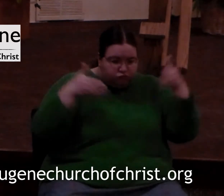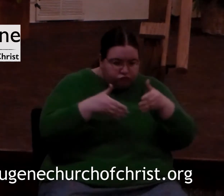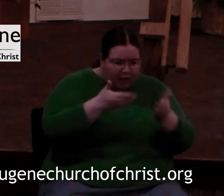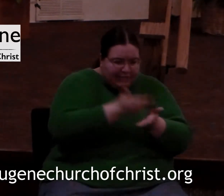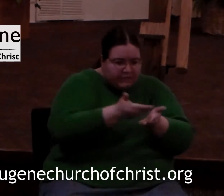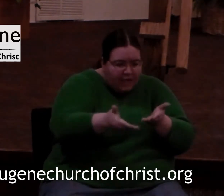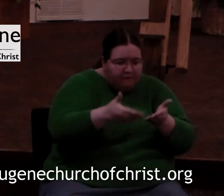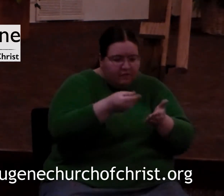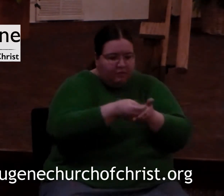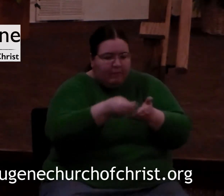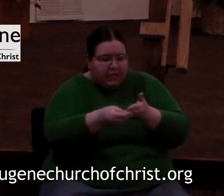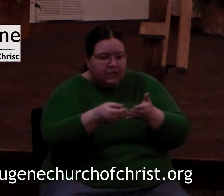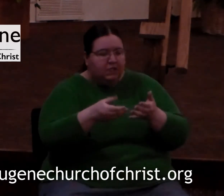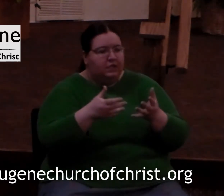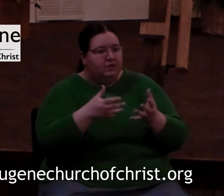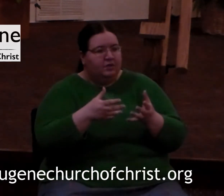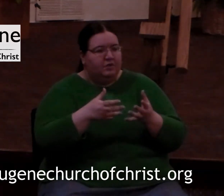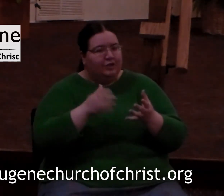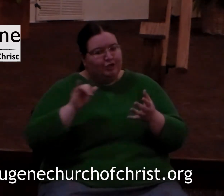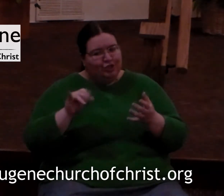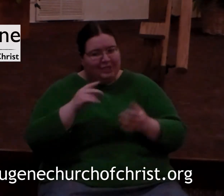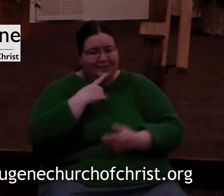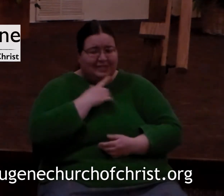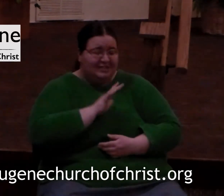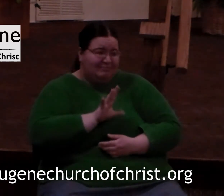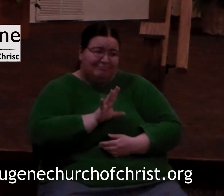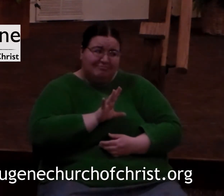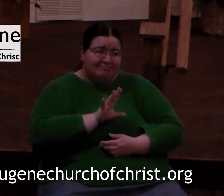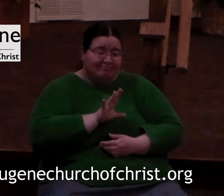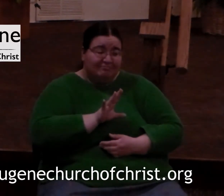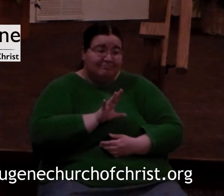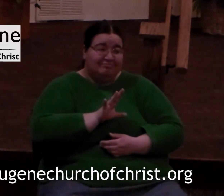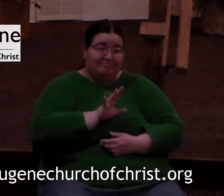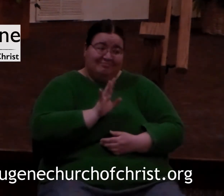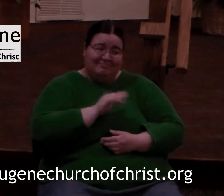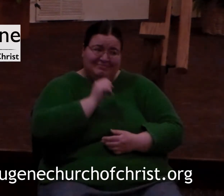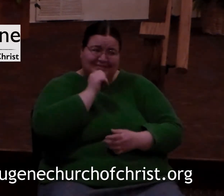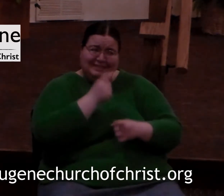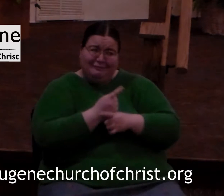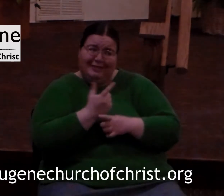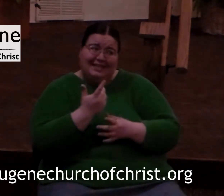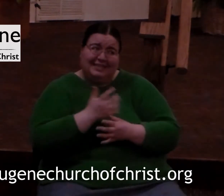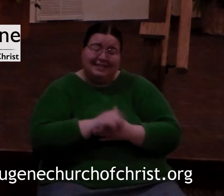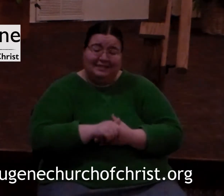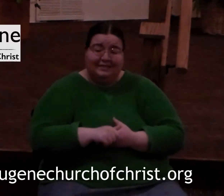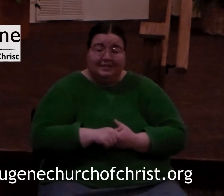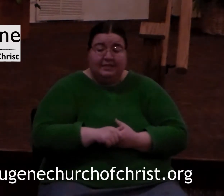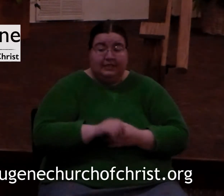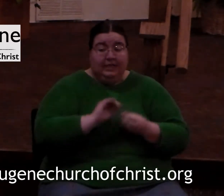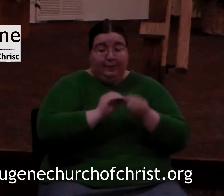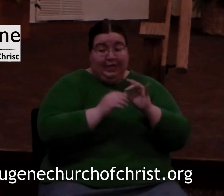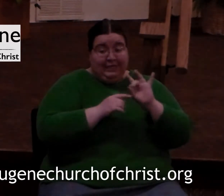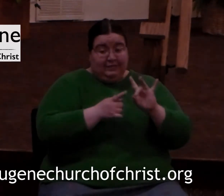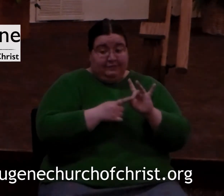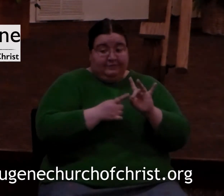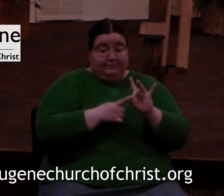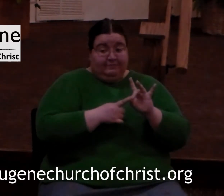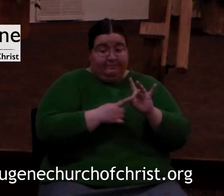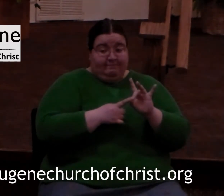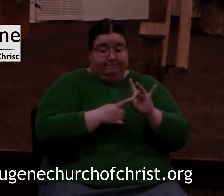that's part of the sin that we might struggle with instead of somebody else struggles with. Number 8, okay, and now if you're not stiffened up in your chairs,